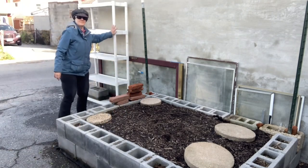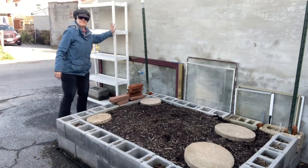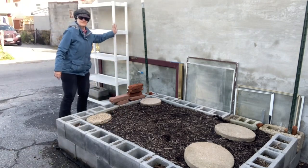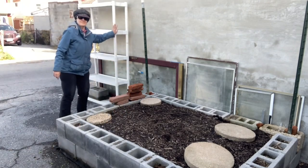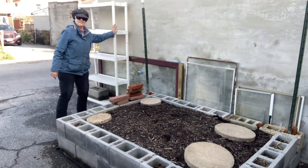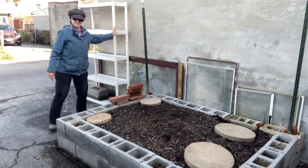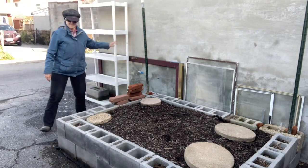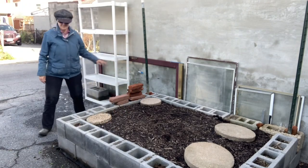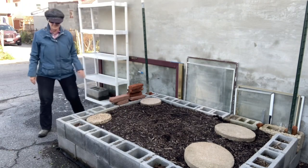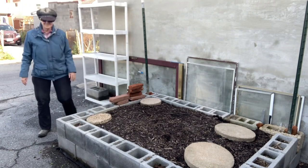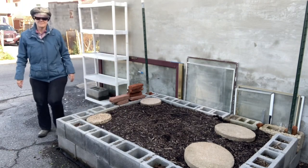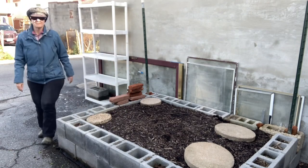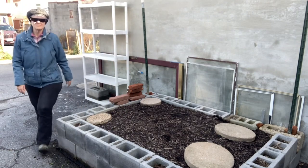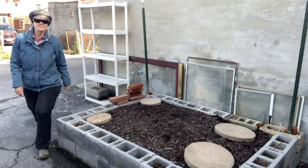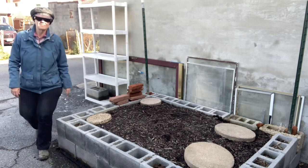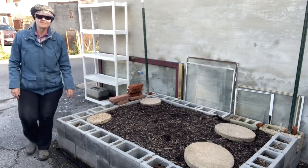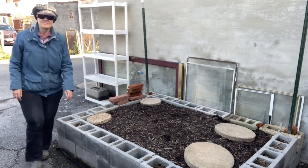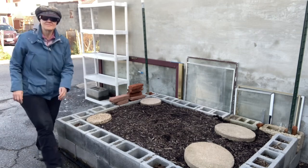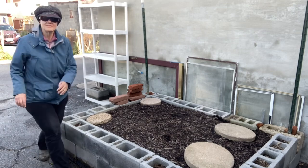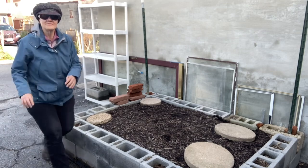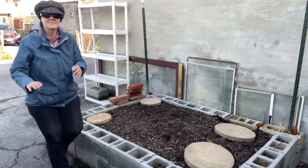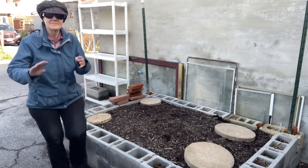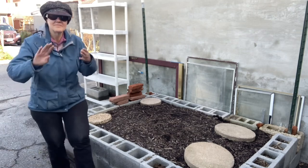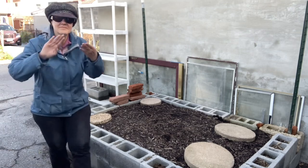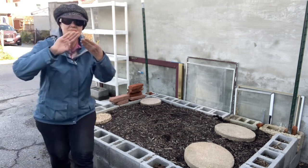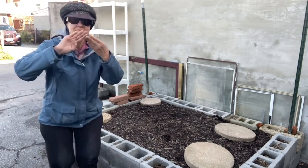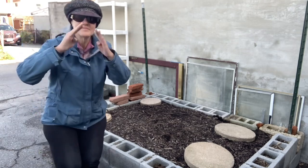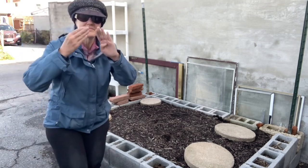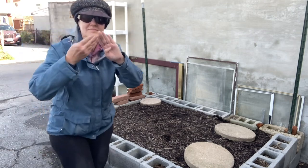is our community shelf.